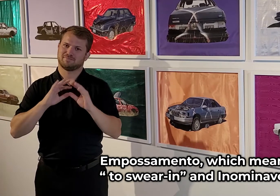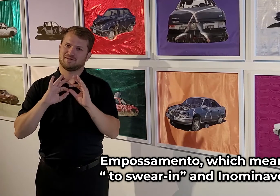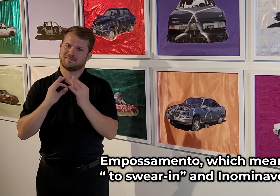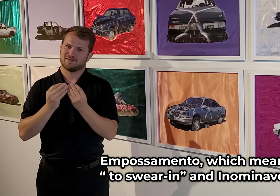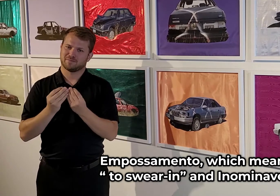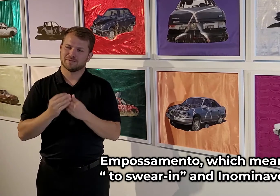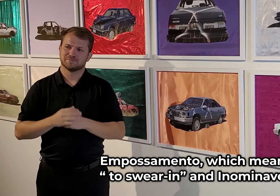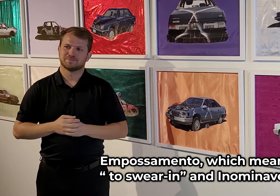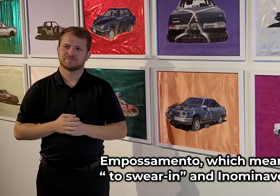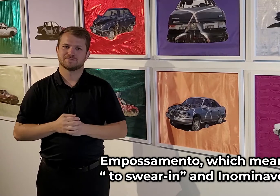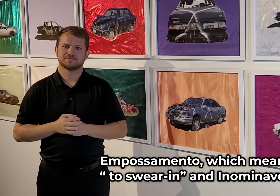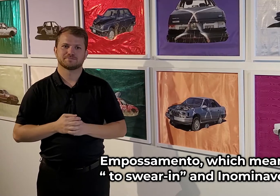lives." End quote.